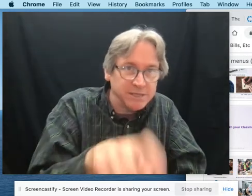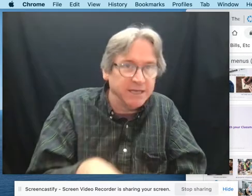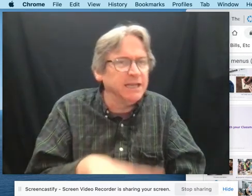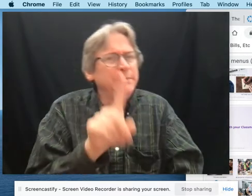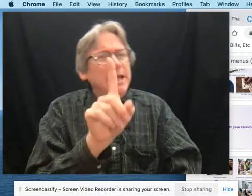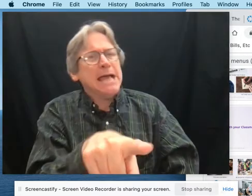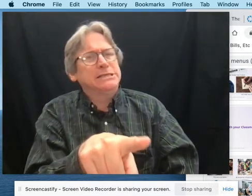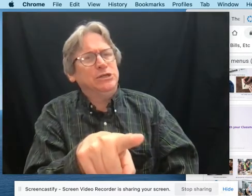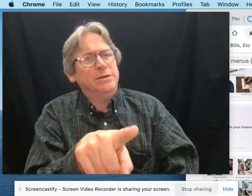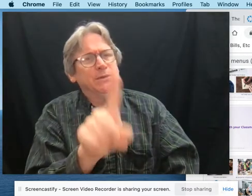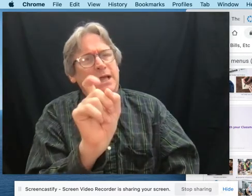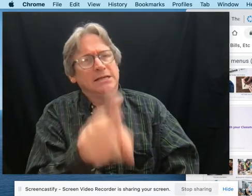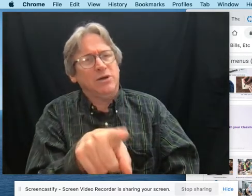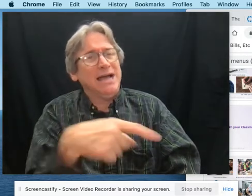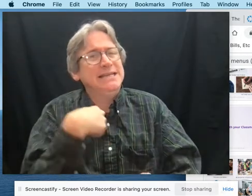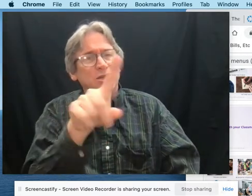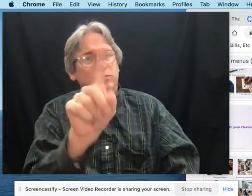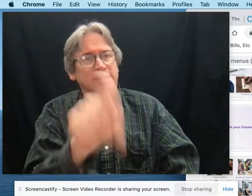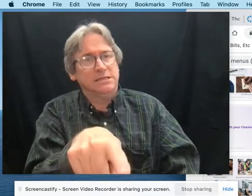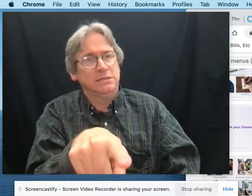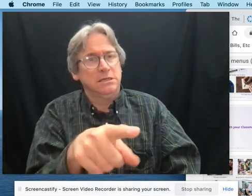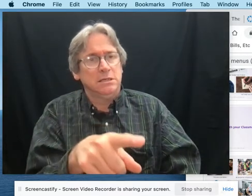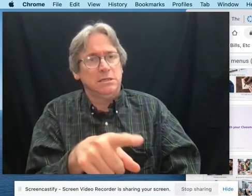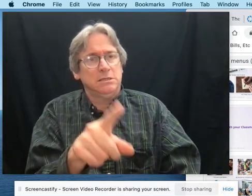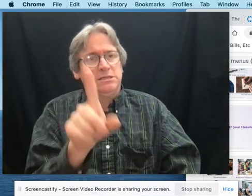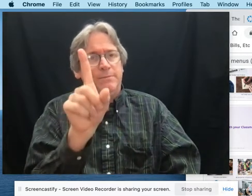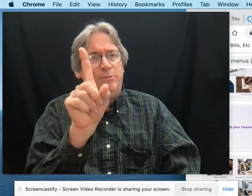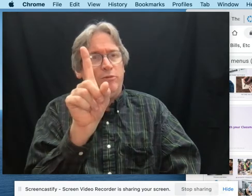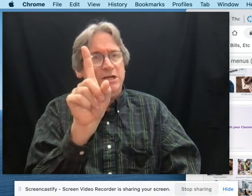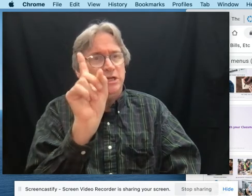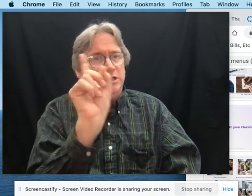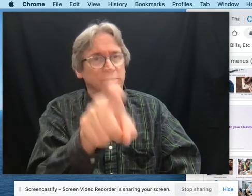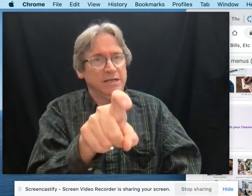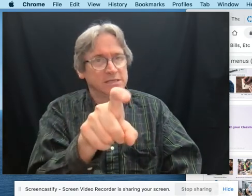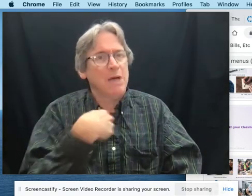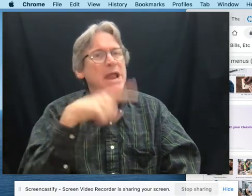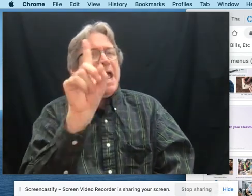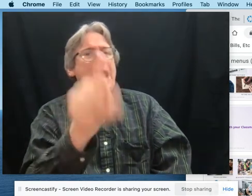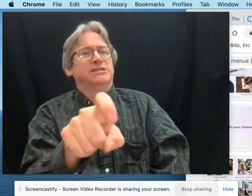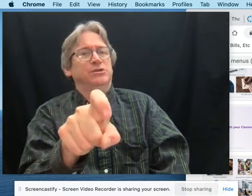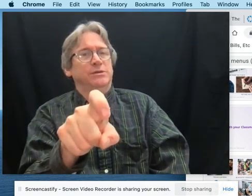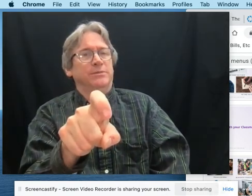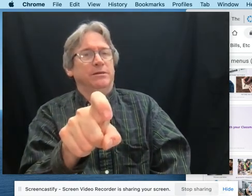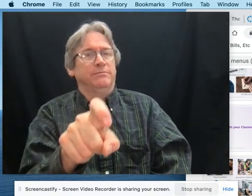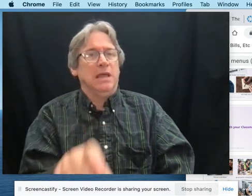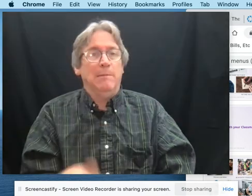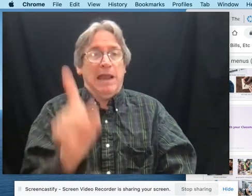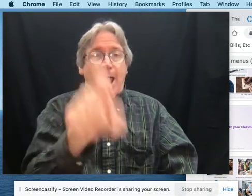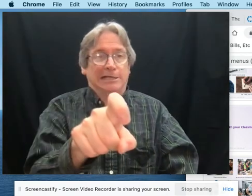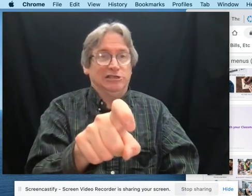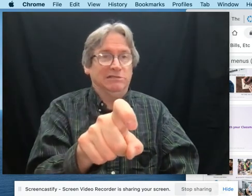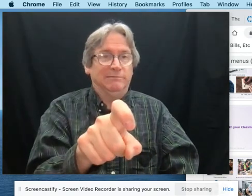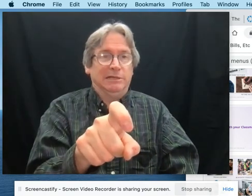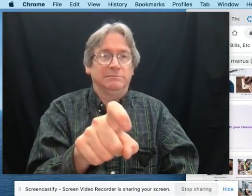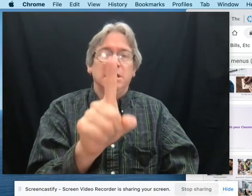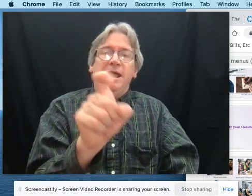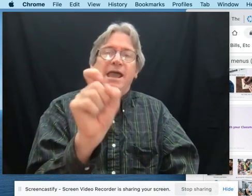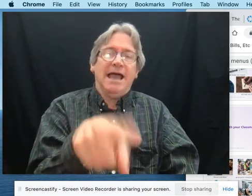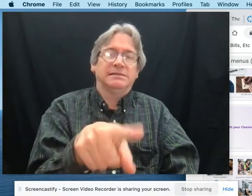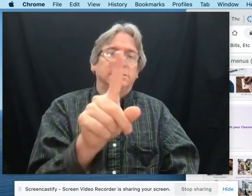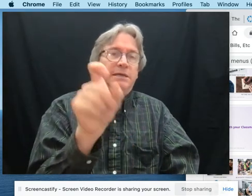hook that you sink in. Let me ask you something. Ask. I tend to do this. Some people regionally do this. I'm going to ask you something. I'm going to ask you